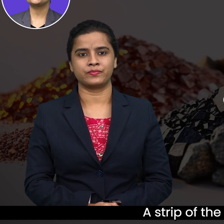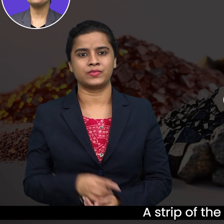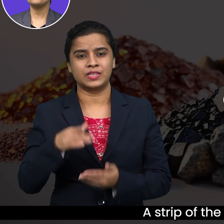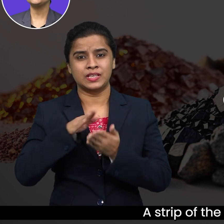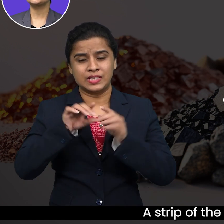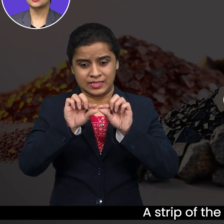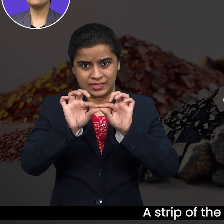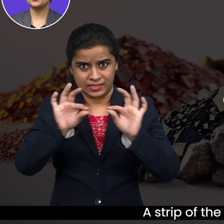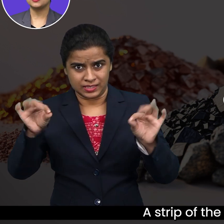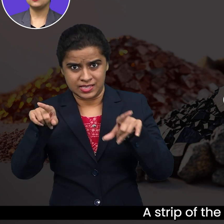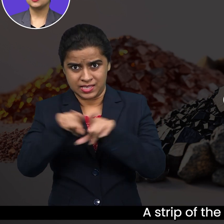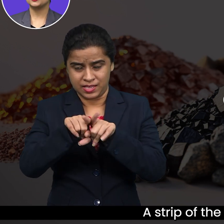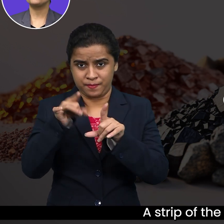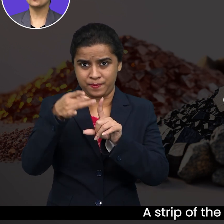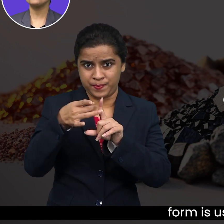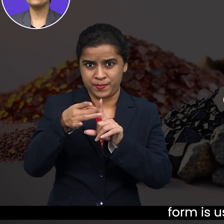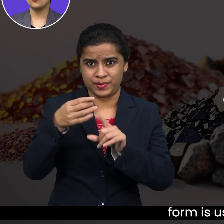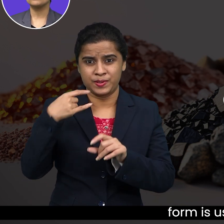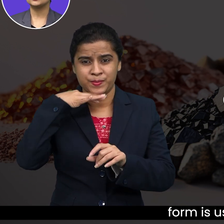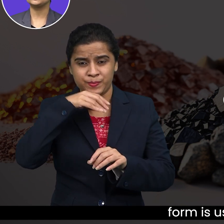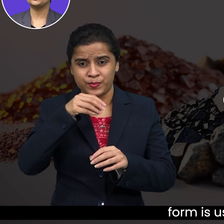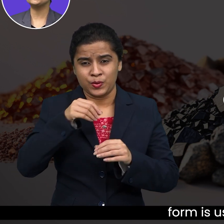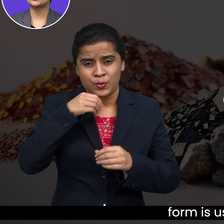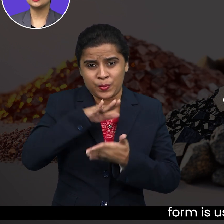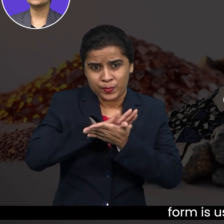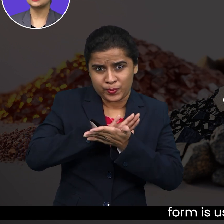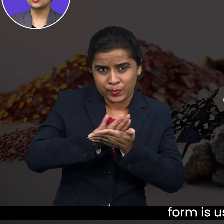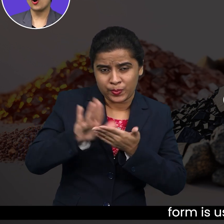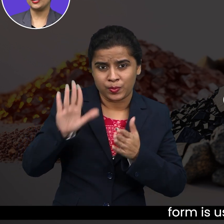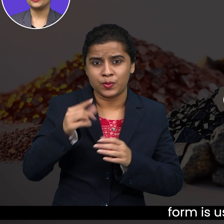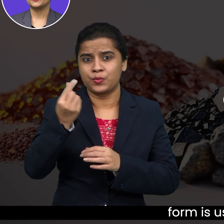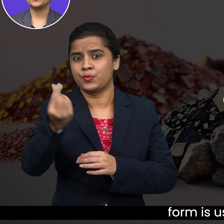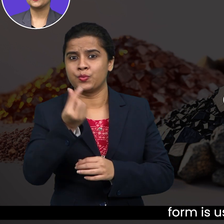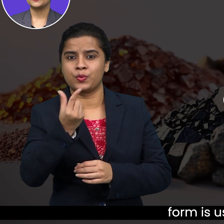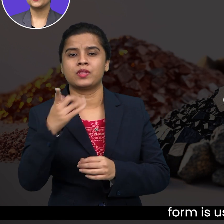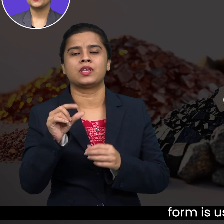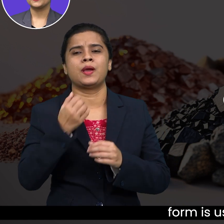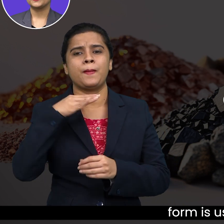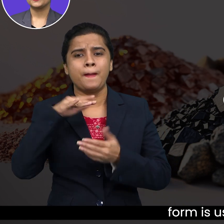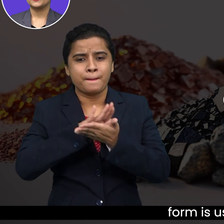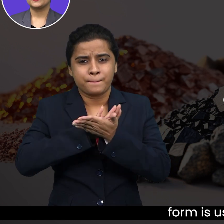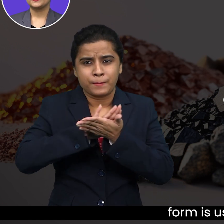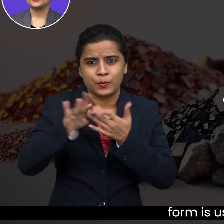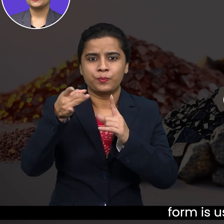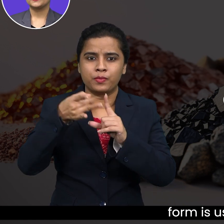A strip of the same metal in pure form is used as cathode.